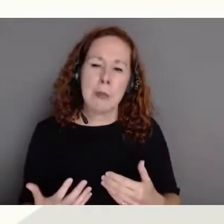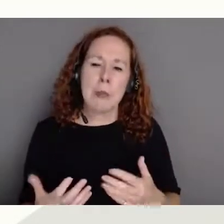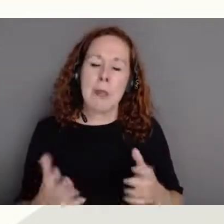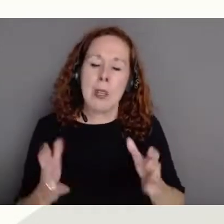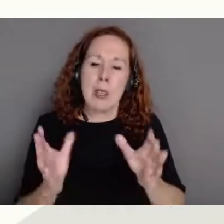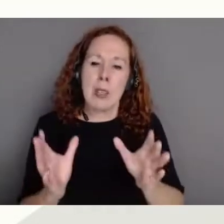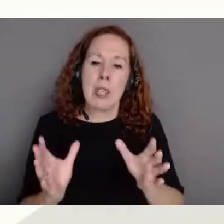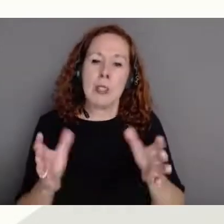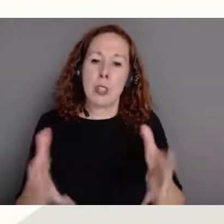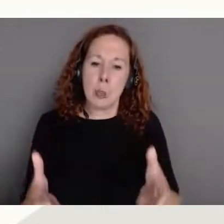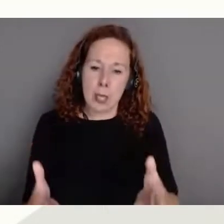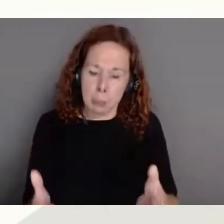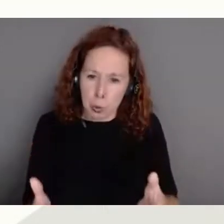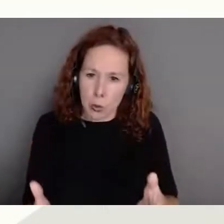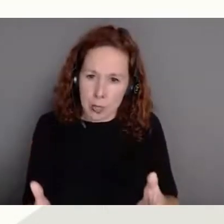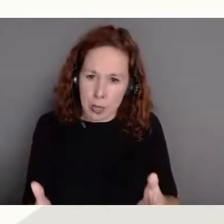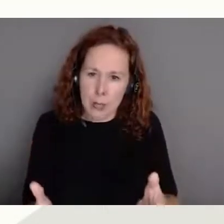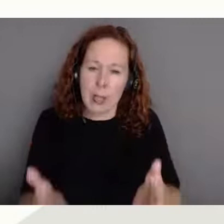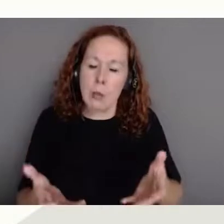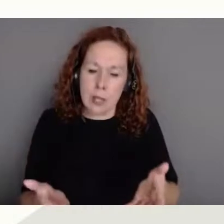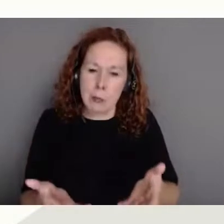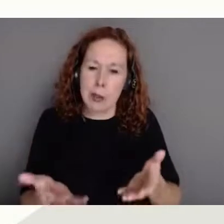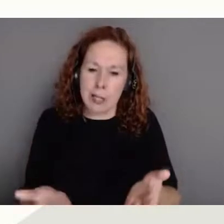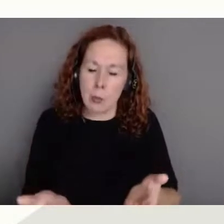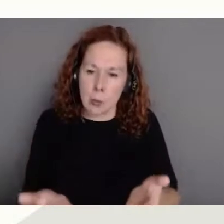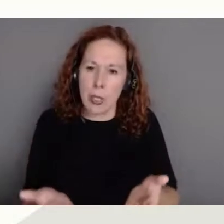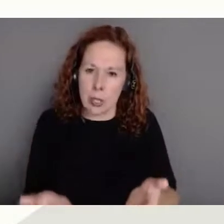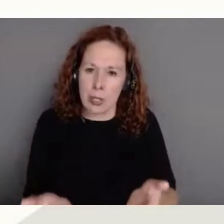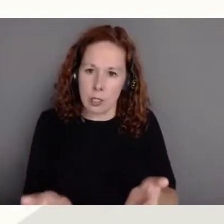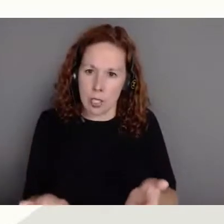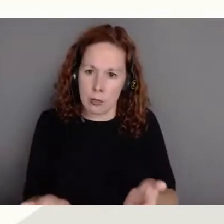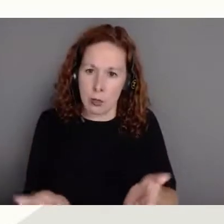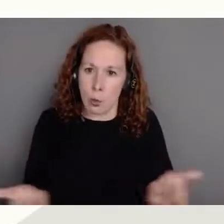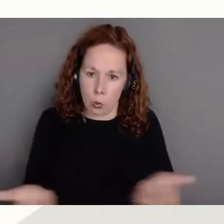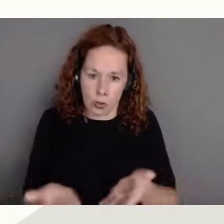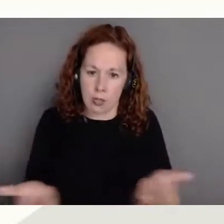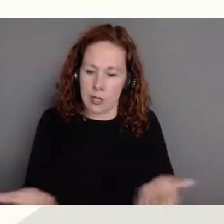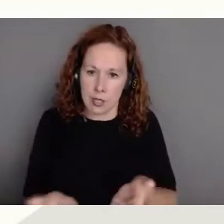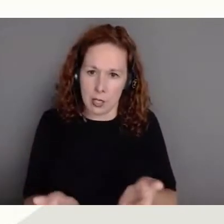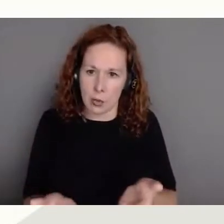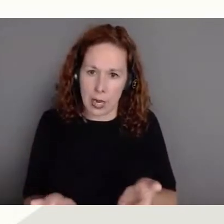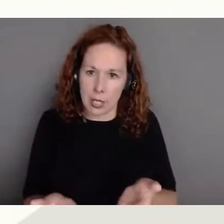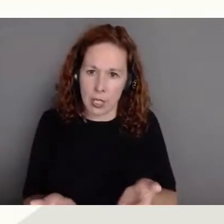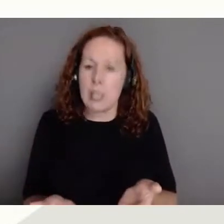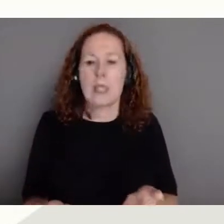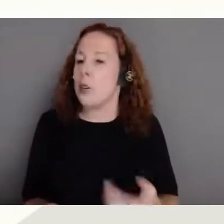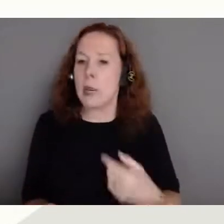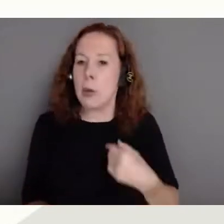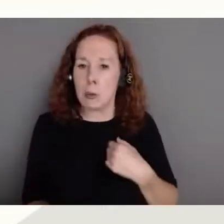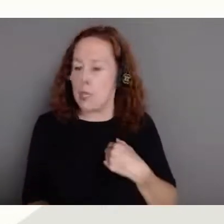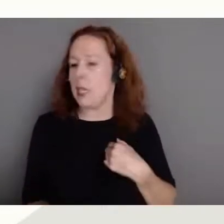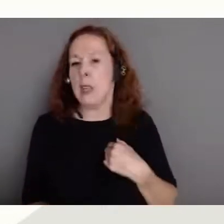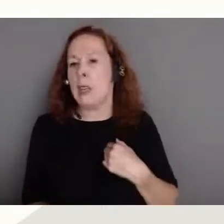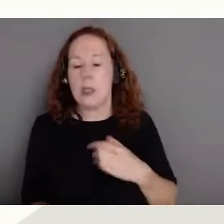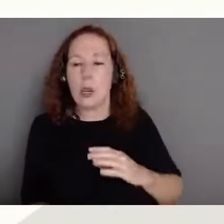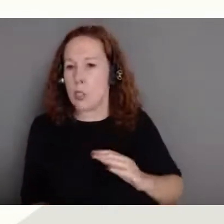about Mhm. the interpreting process and what's the best way we're going to achieve the goals of this interaction. It's not about Mhm. me not doing